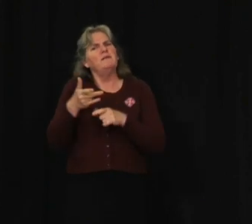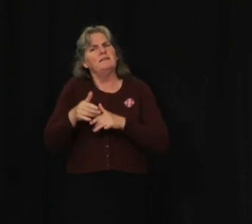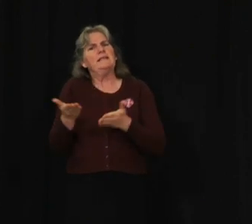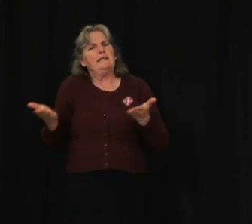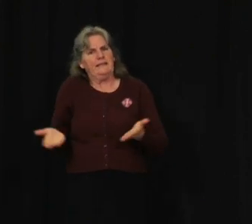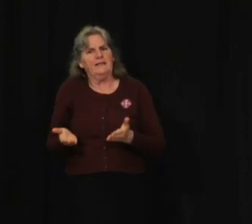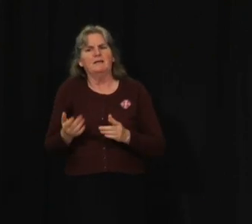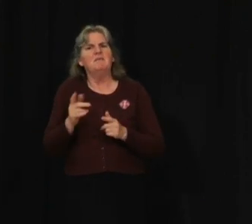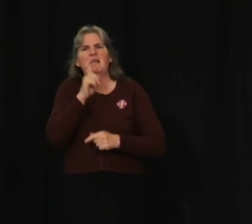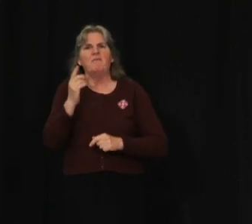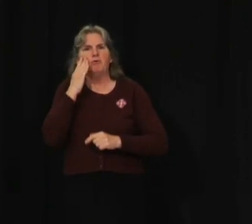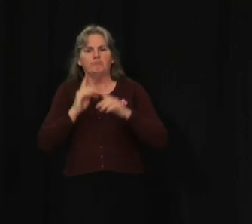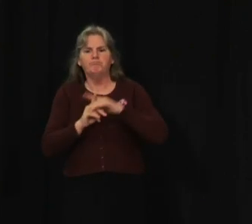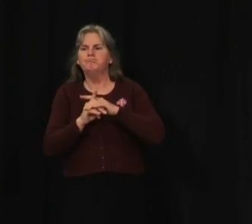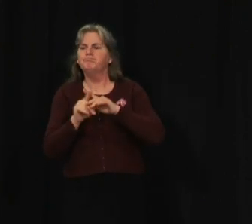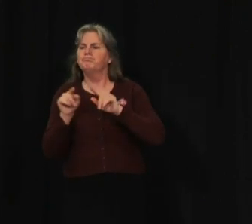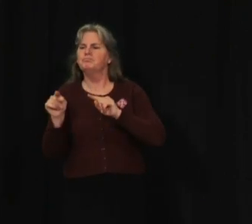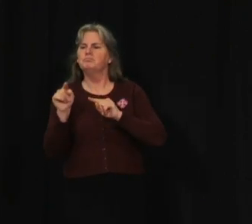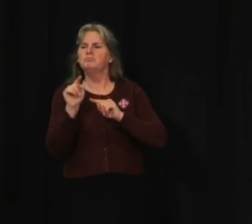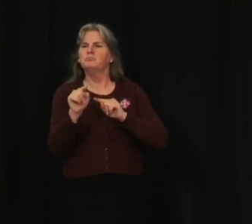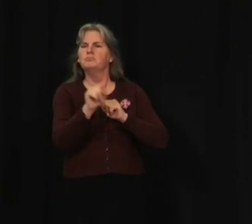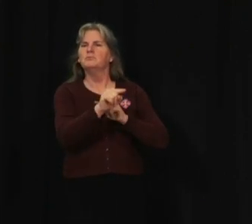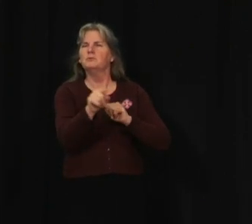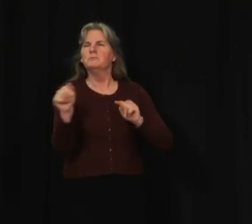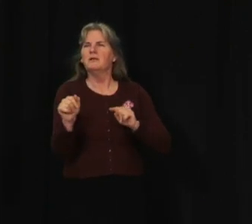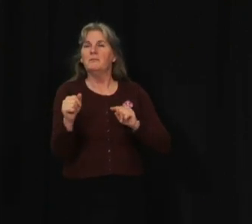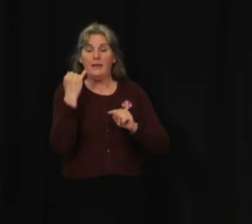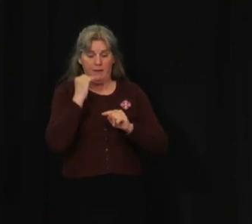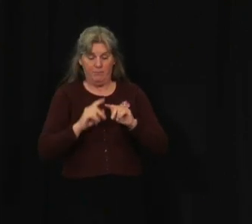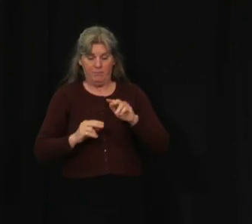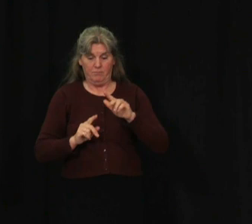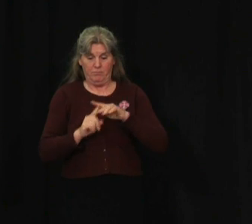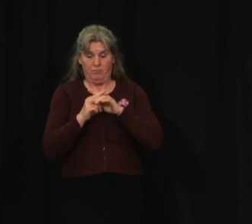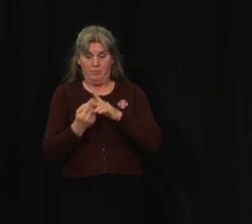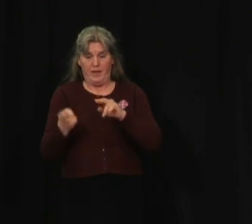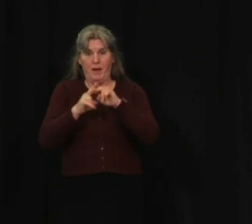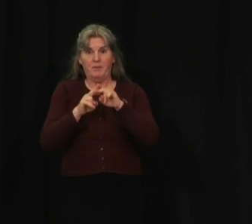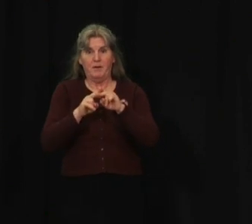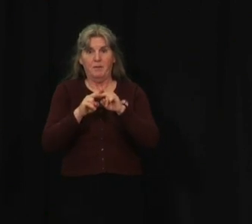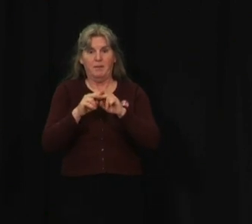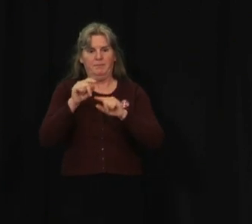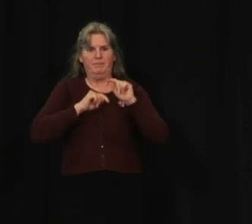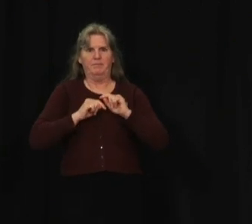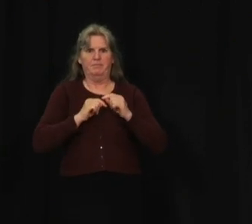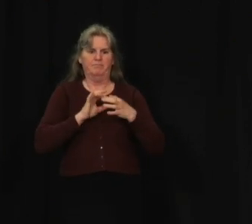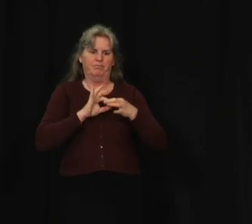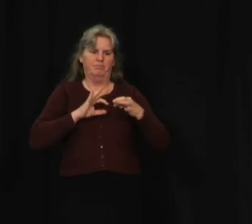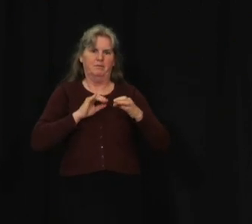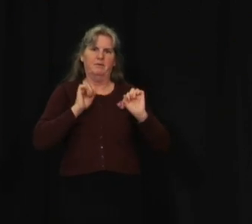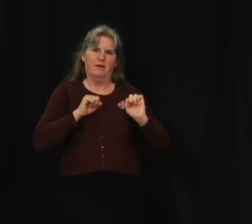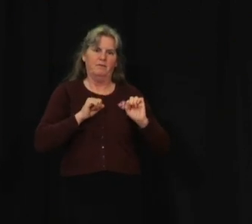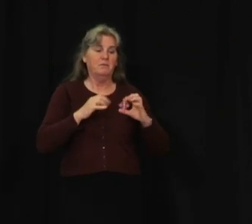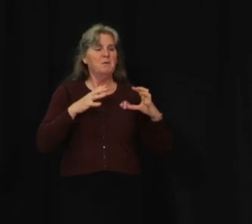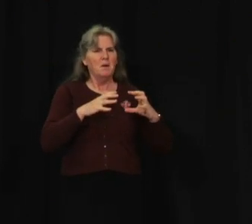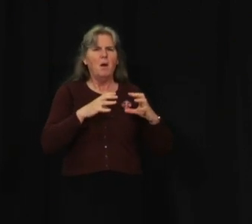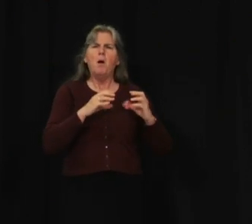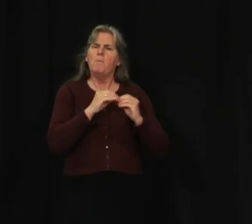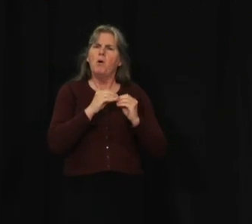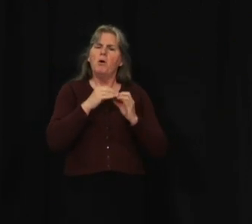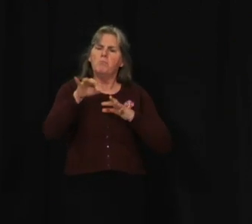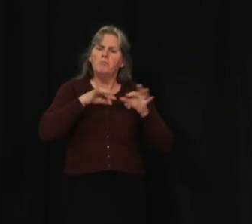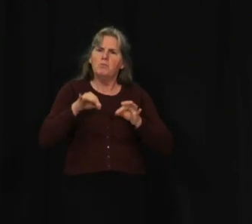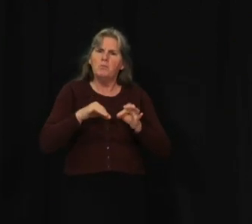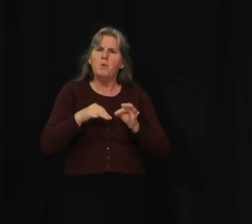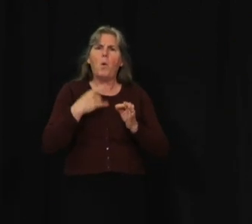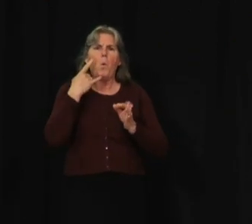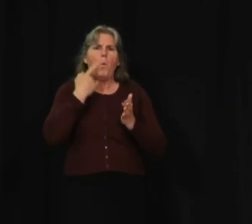on if we did see increases in cases. So more guidance on that will be coming out in